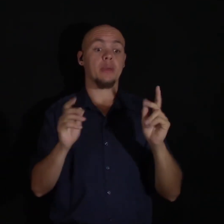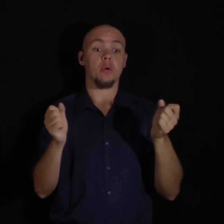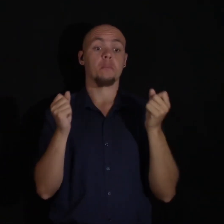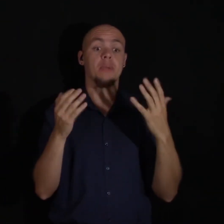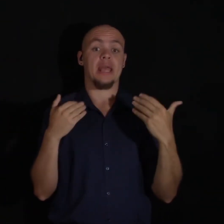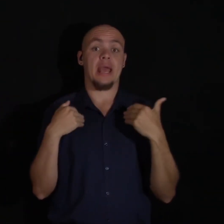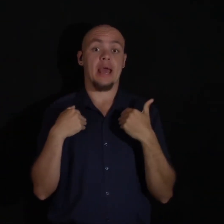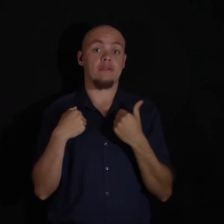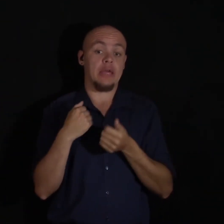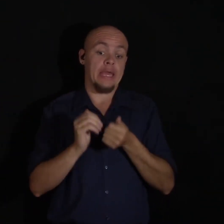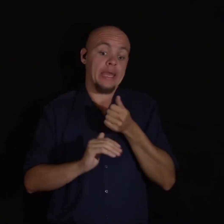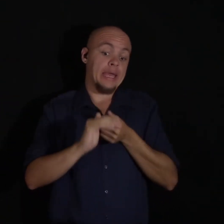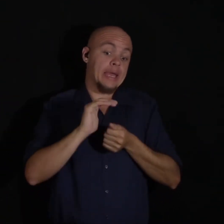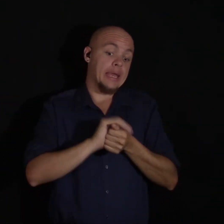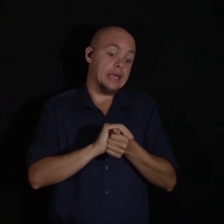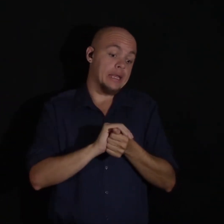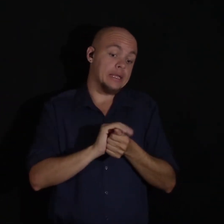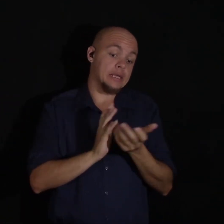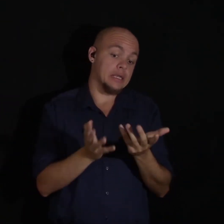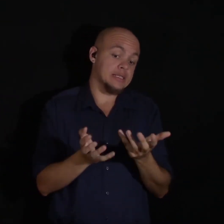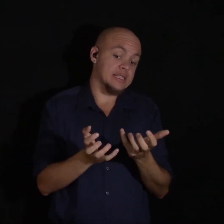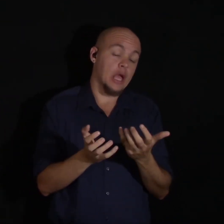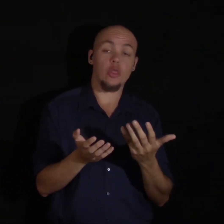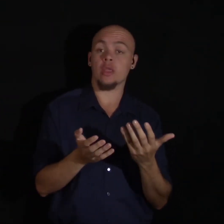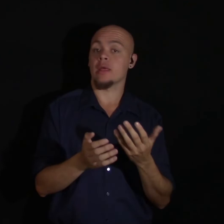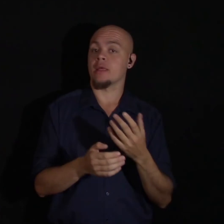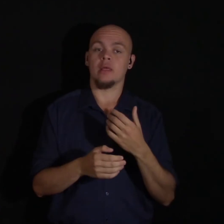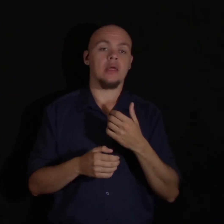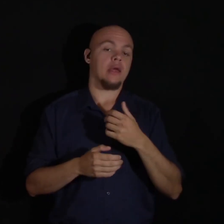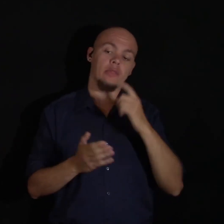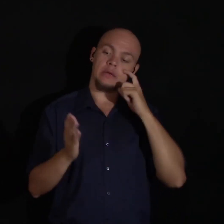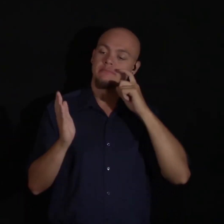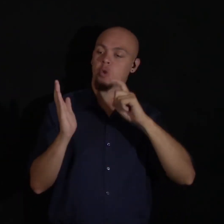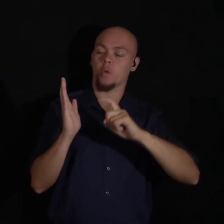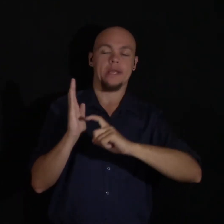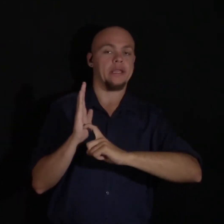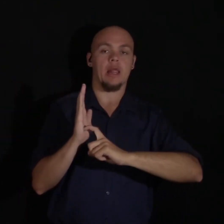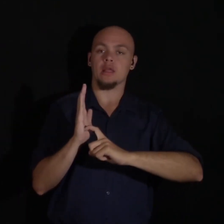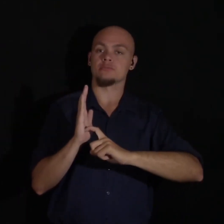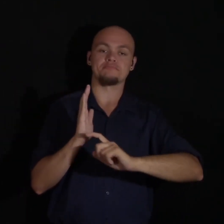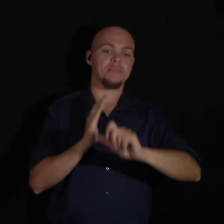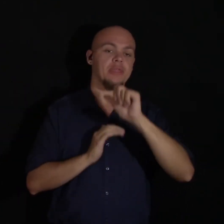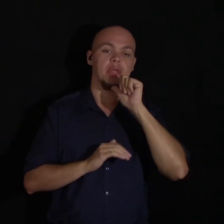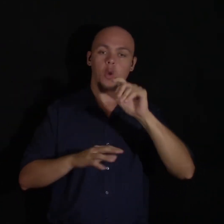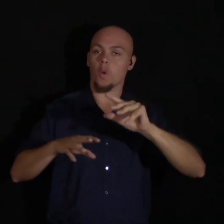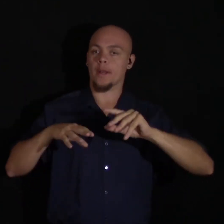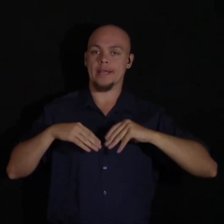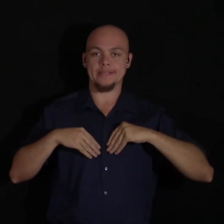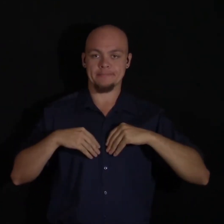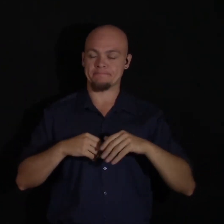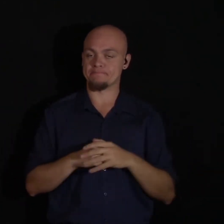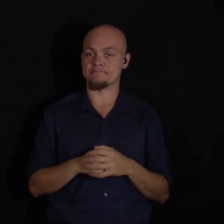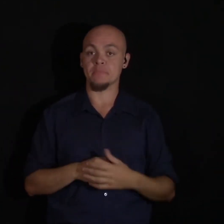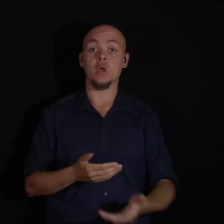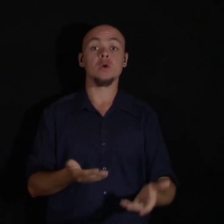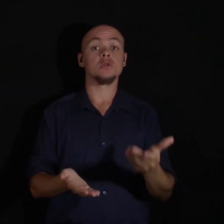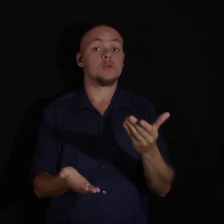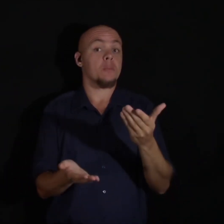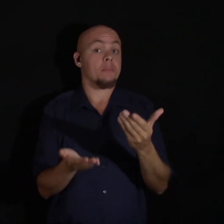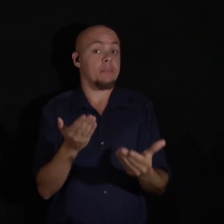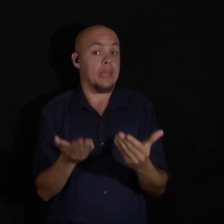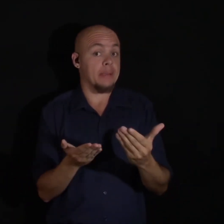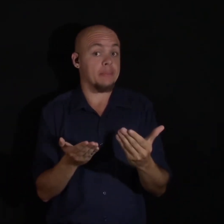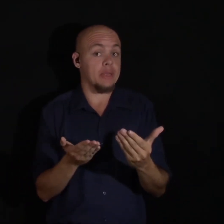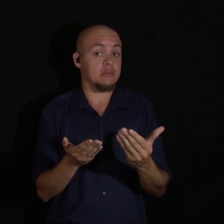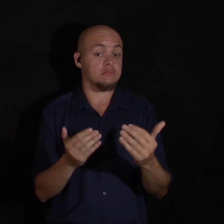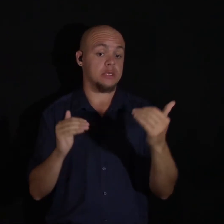hidden unconscious desires that they don't acknowledge or accept. So maybe if we